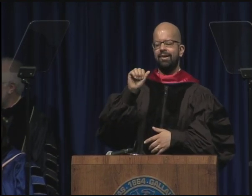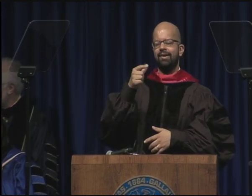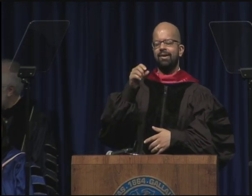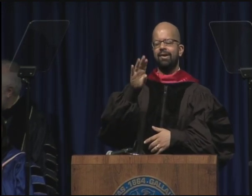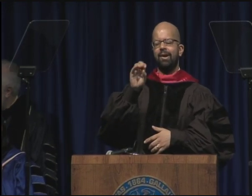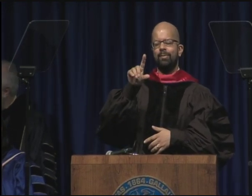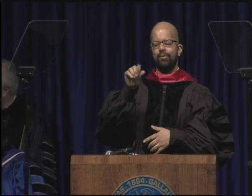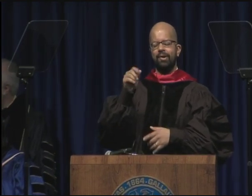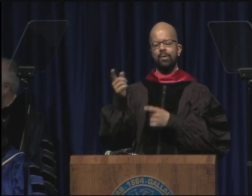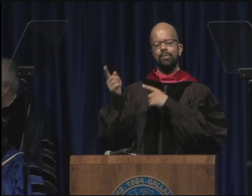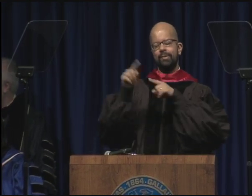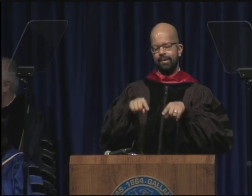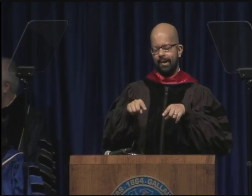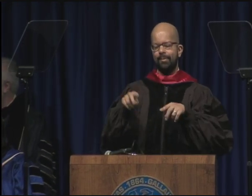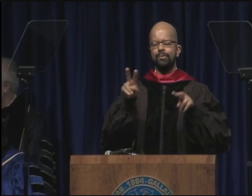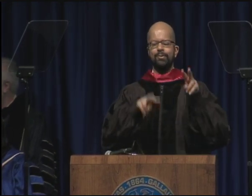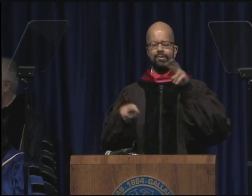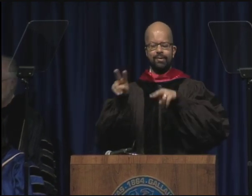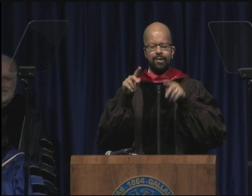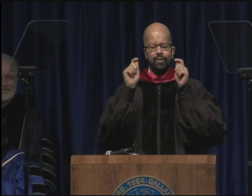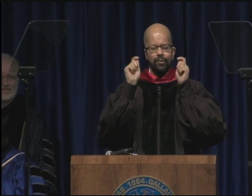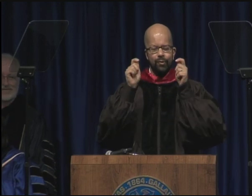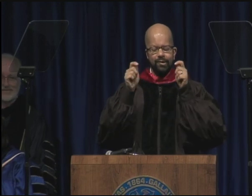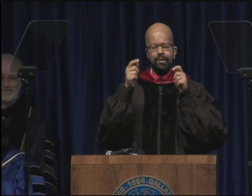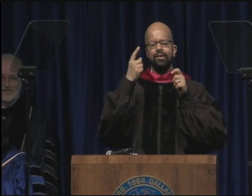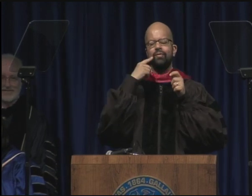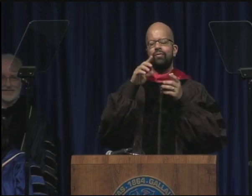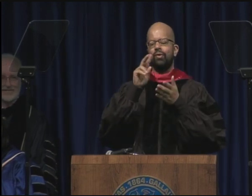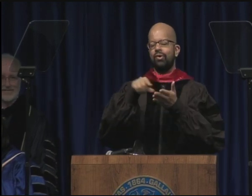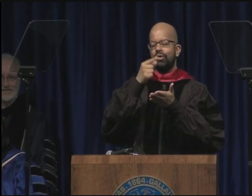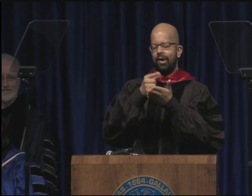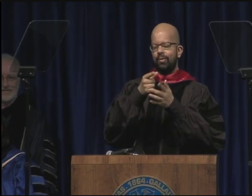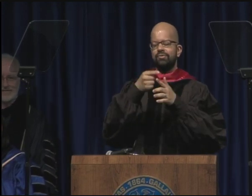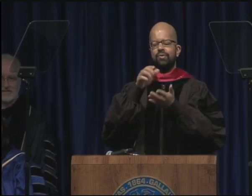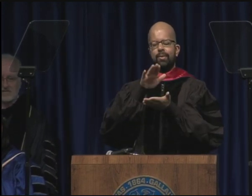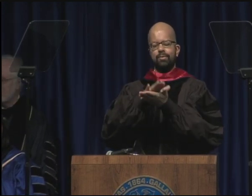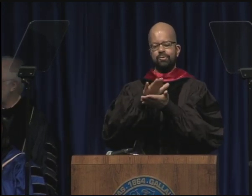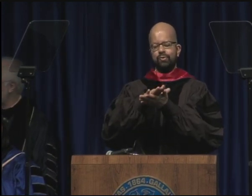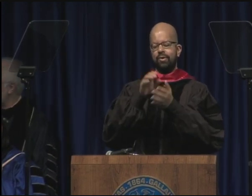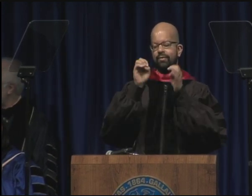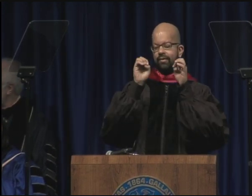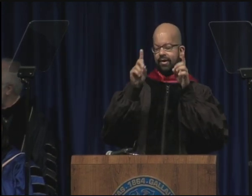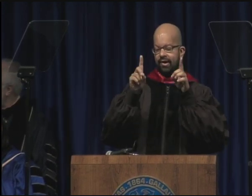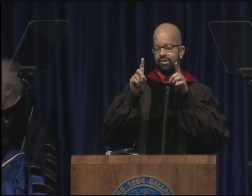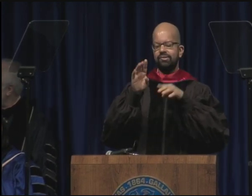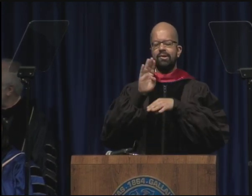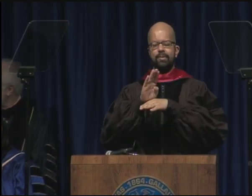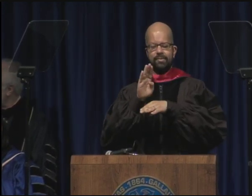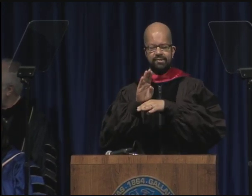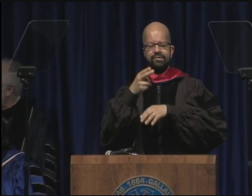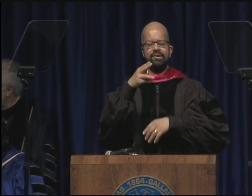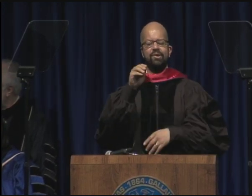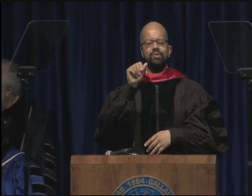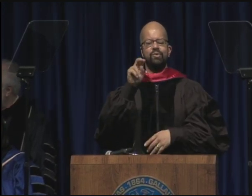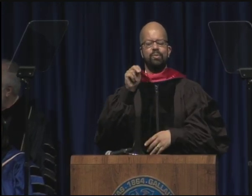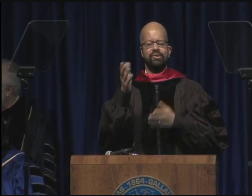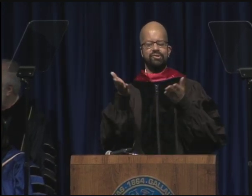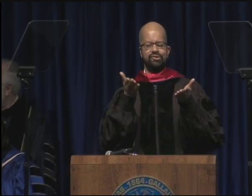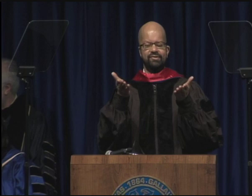Now I'd like to ask Dr. Isaac Agbula to preside over the hooding of graduates from the School of Education, Business, and